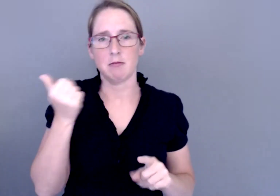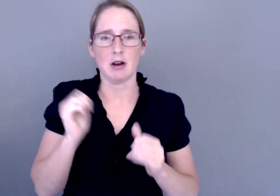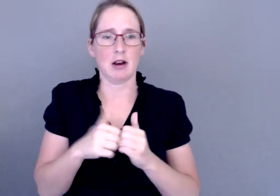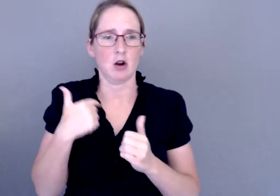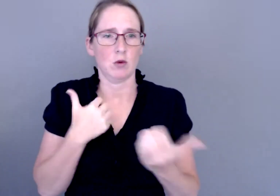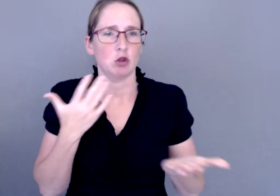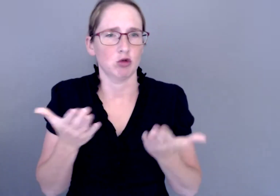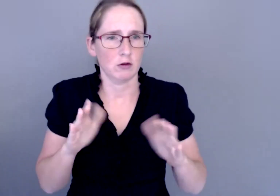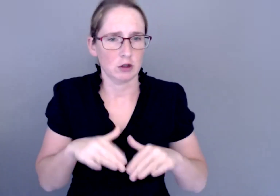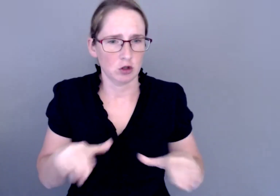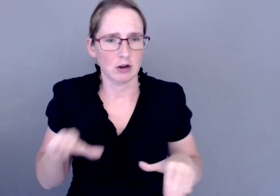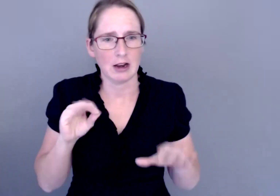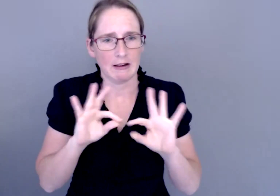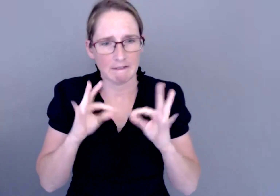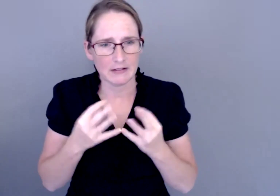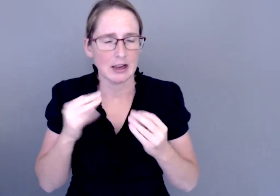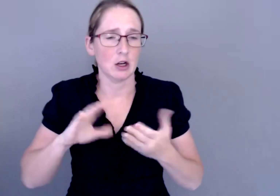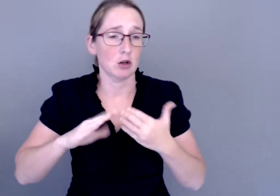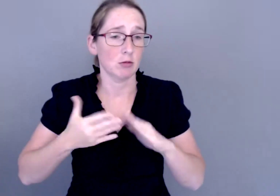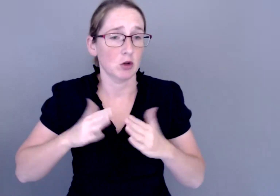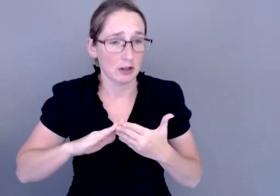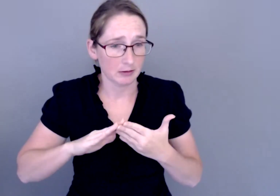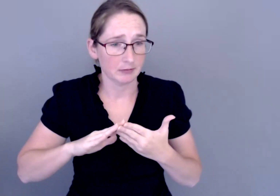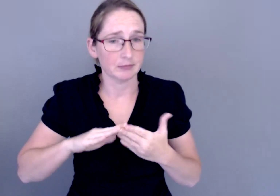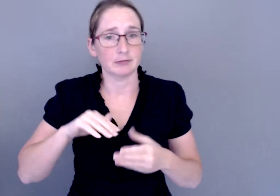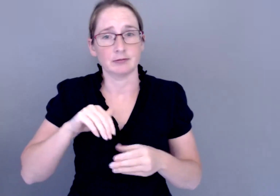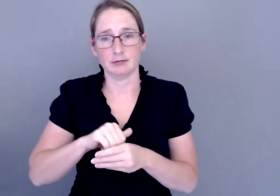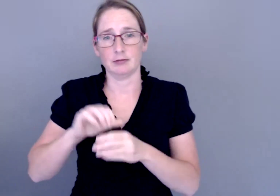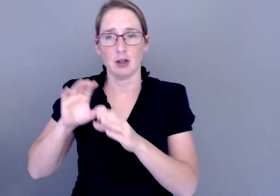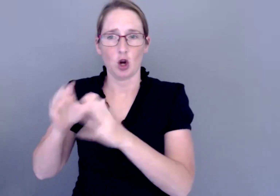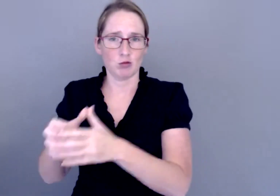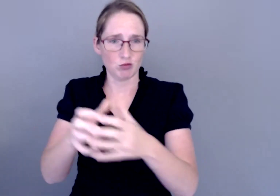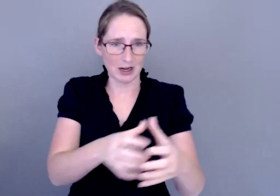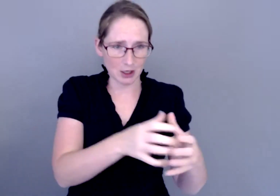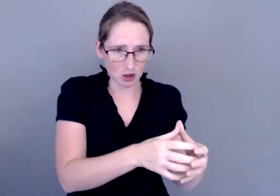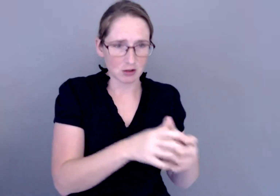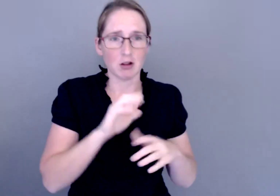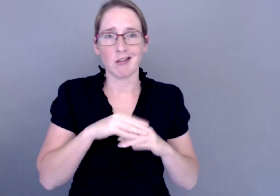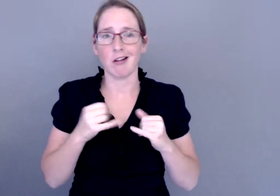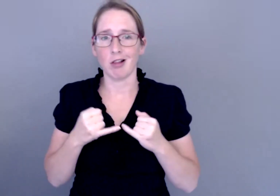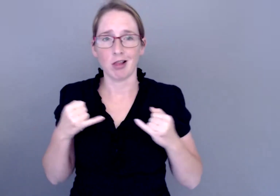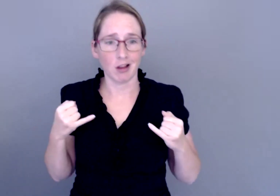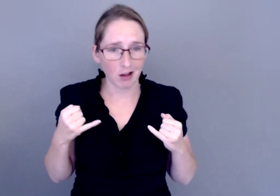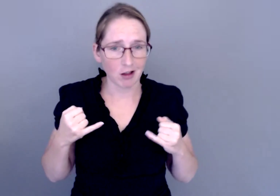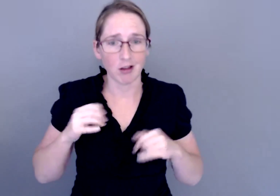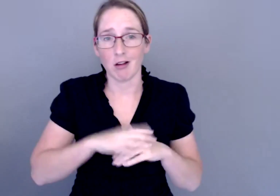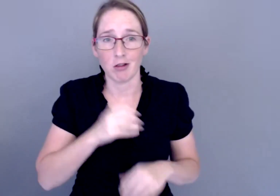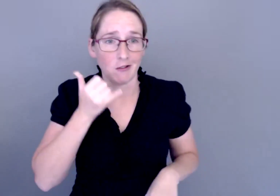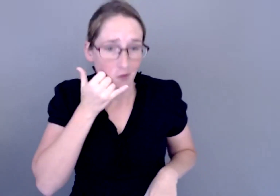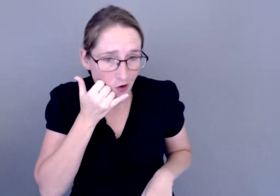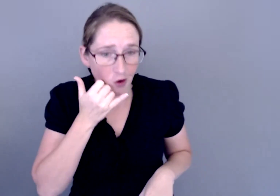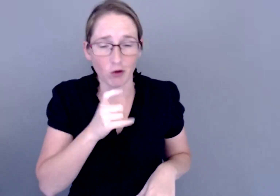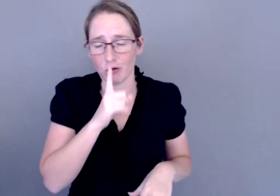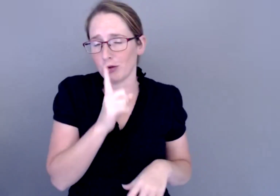serve children and families and community in our branches, online, on the phone,